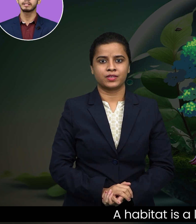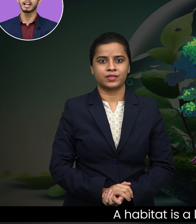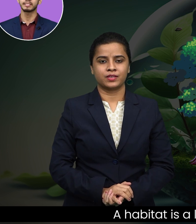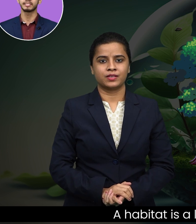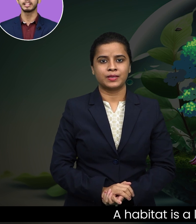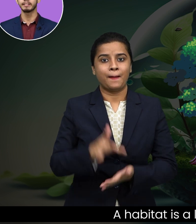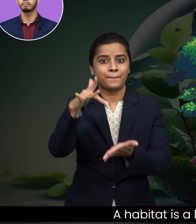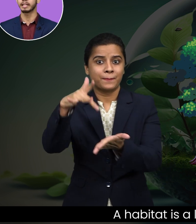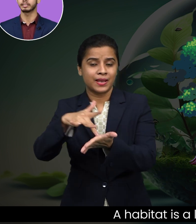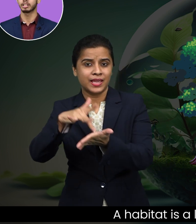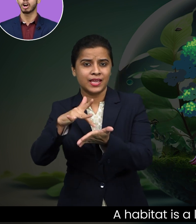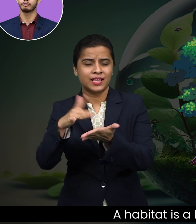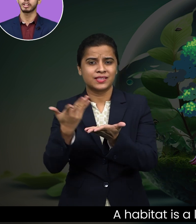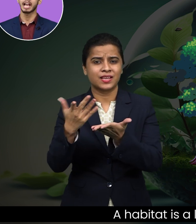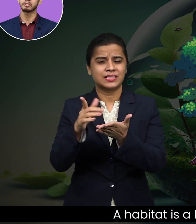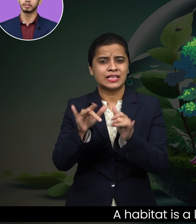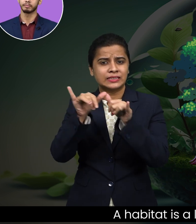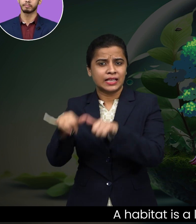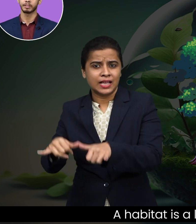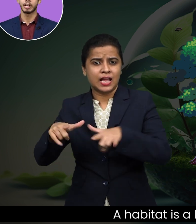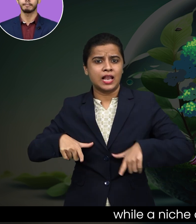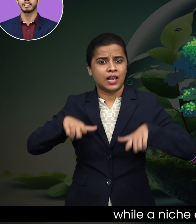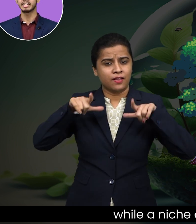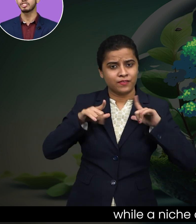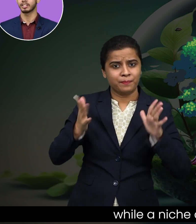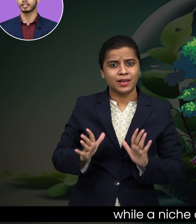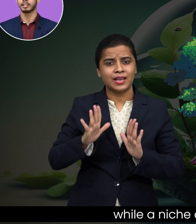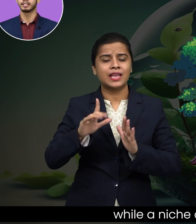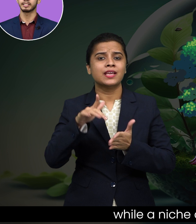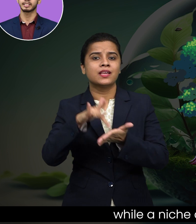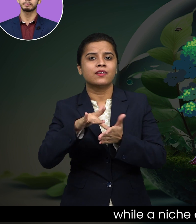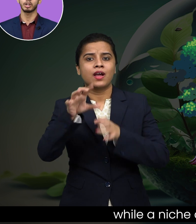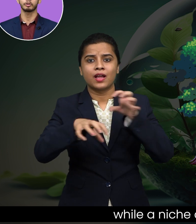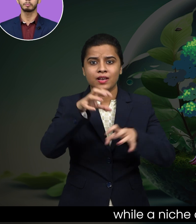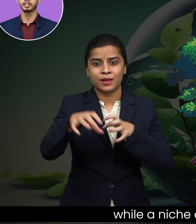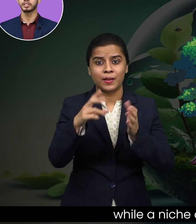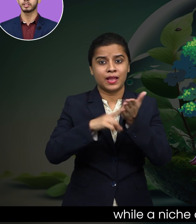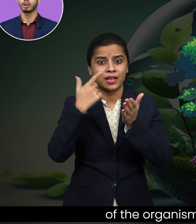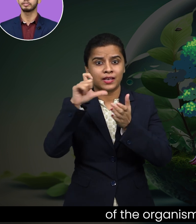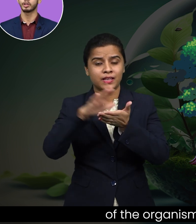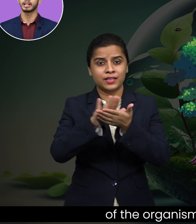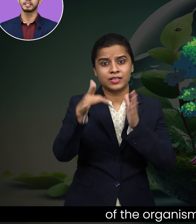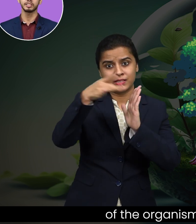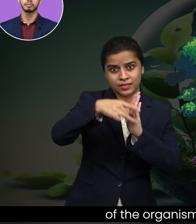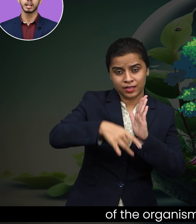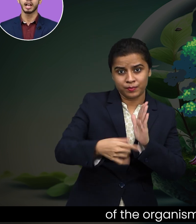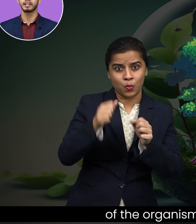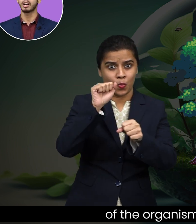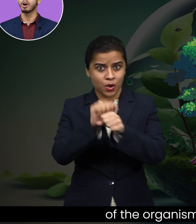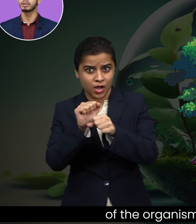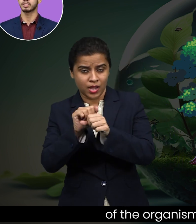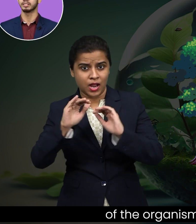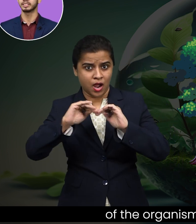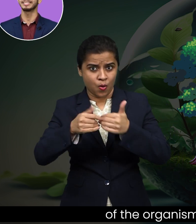A habitat is a living place for an animal, while a niche describes the occupation of the organism